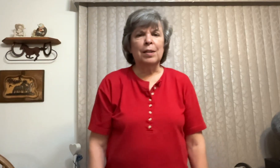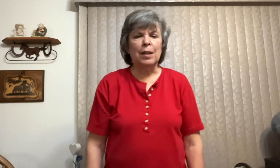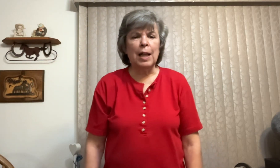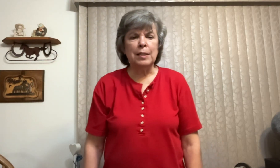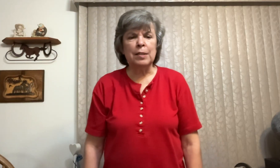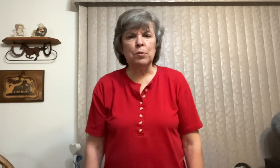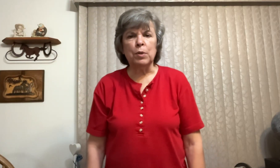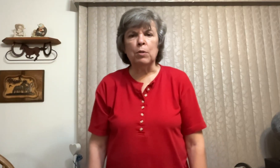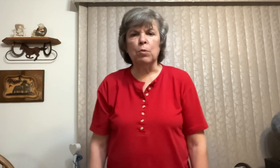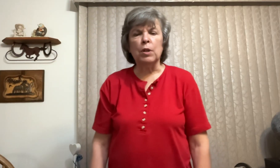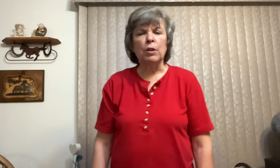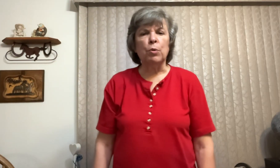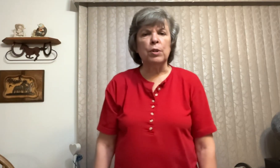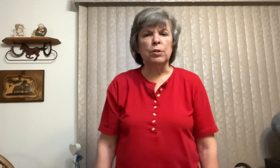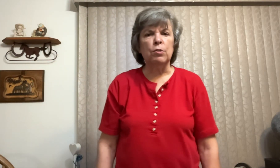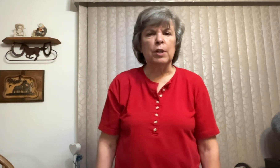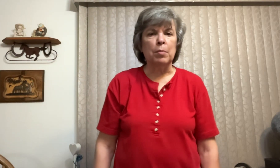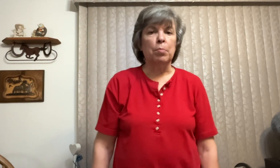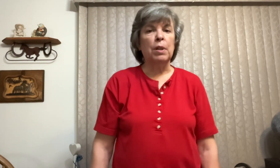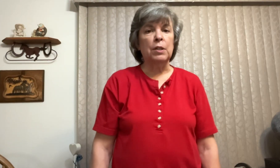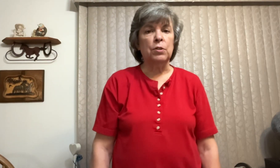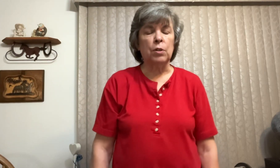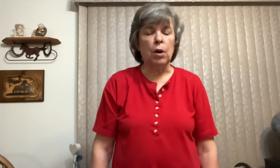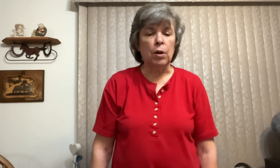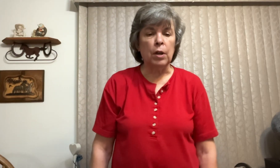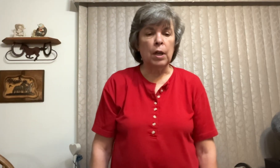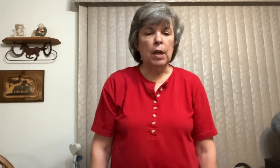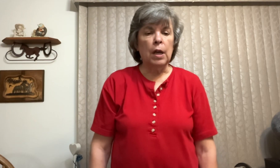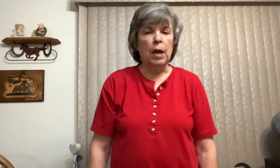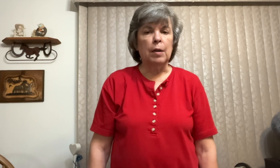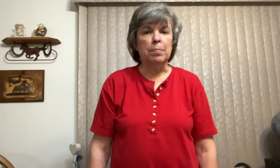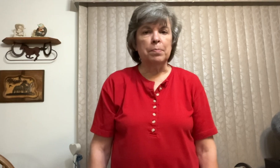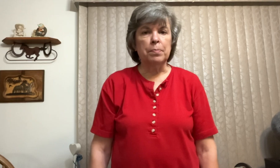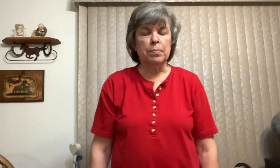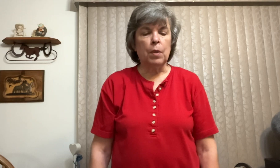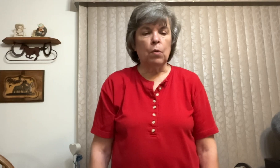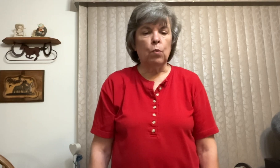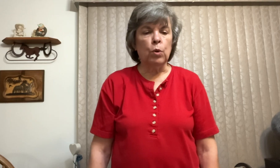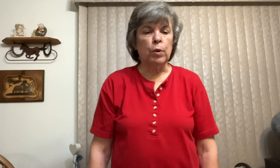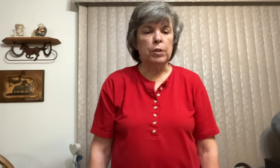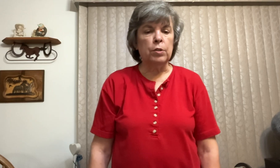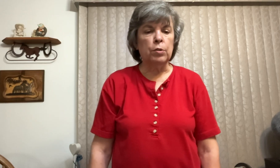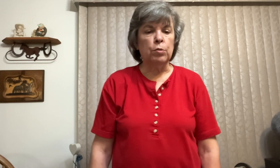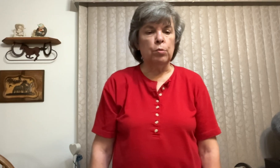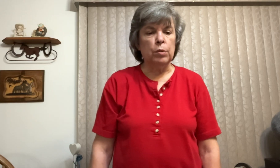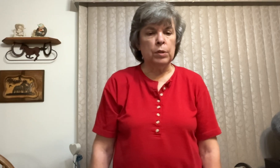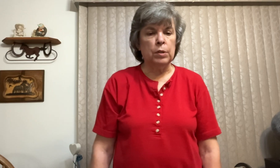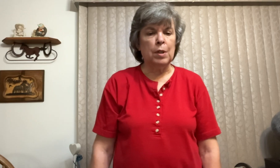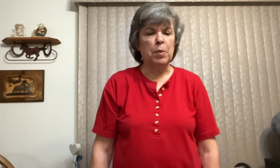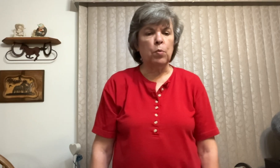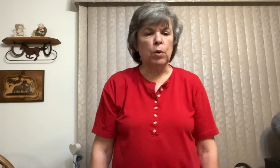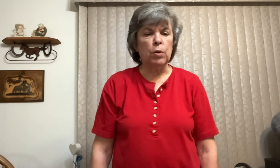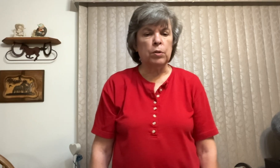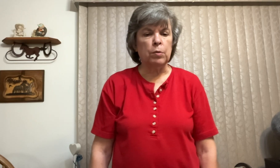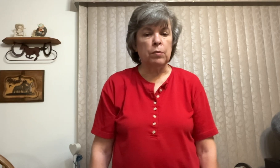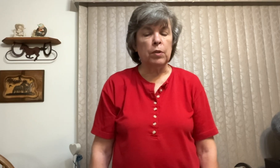In the class this week, we're not going to do a complete song. We're going to do some of the words that we've not